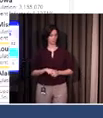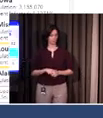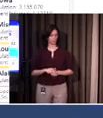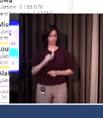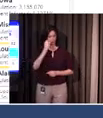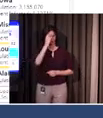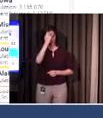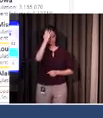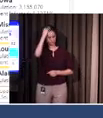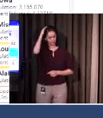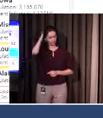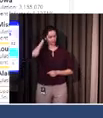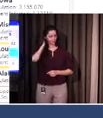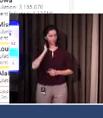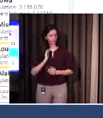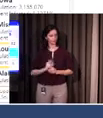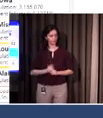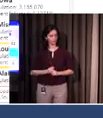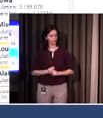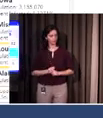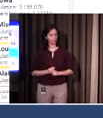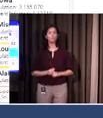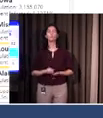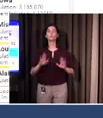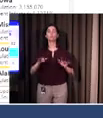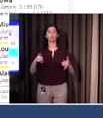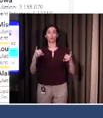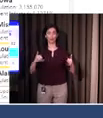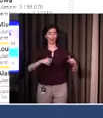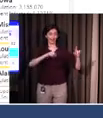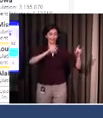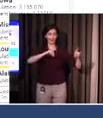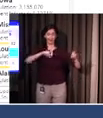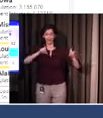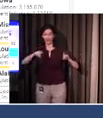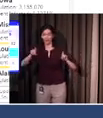Today, we are reporting 740 new cases on